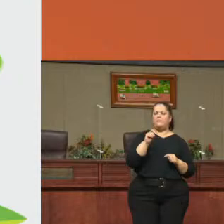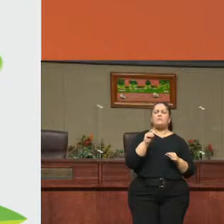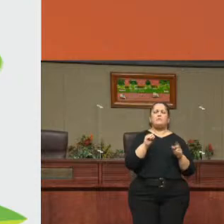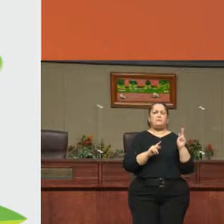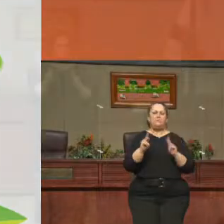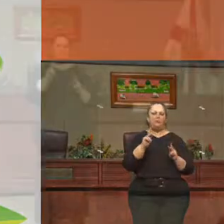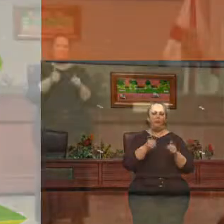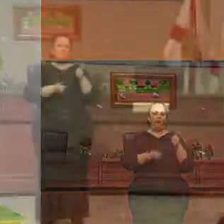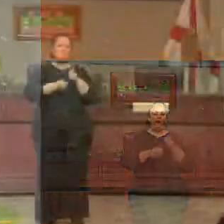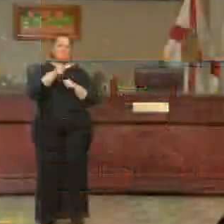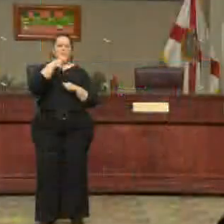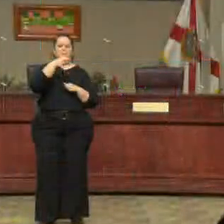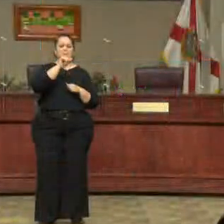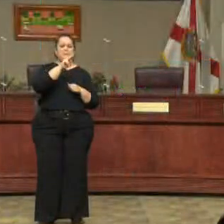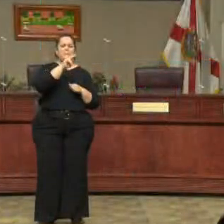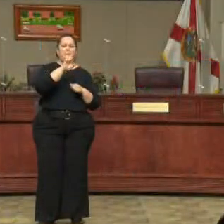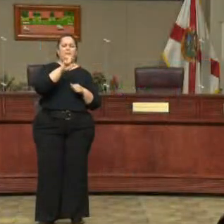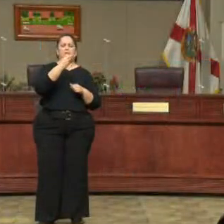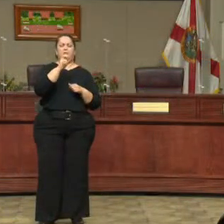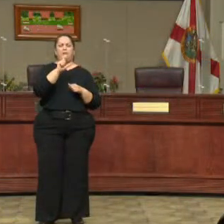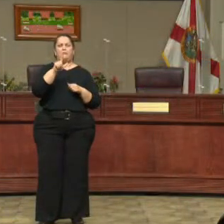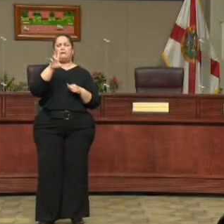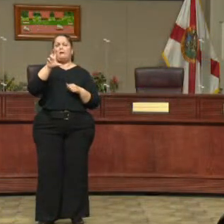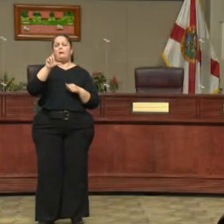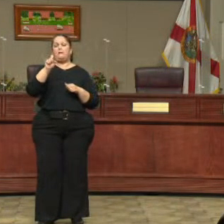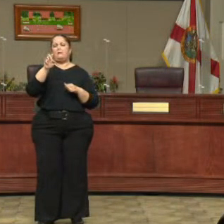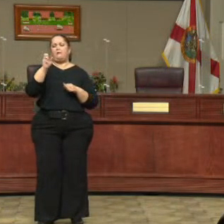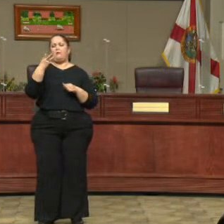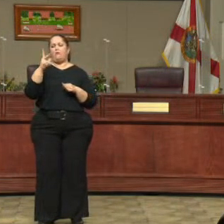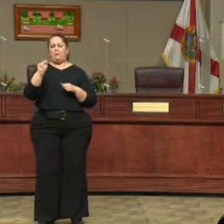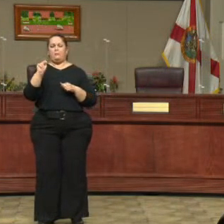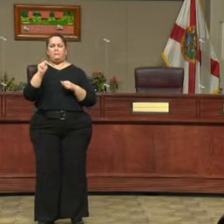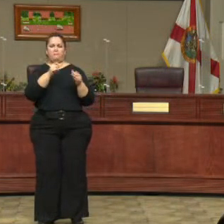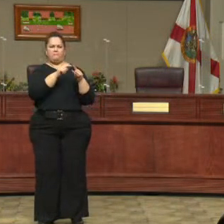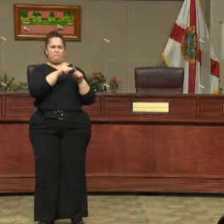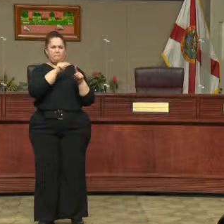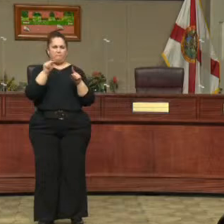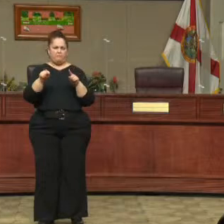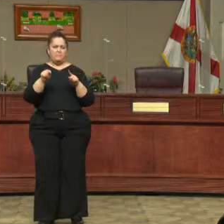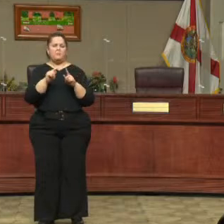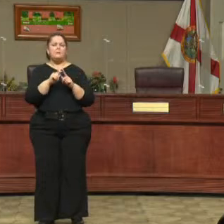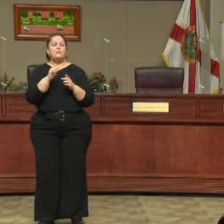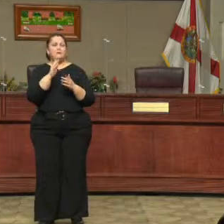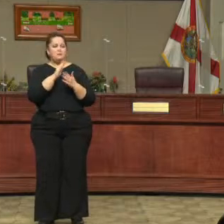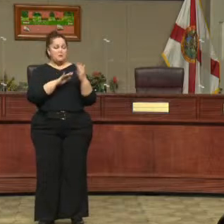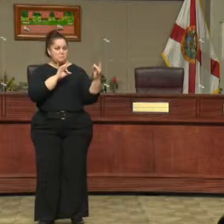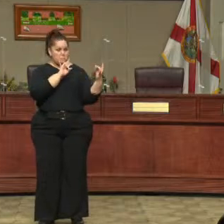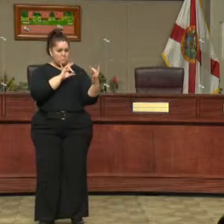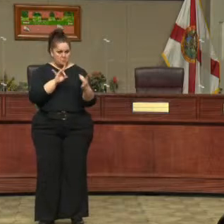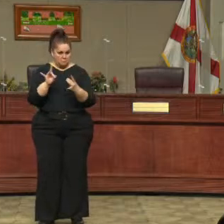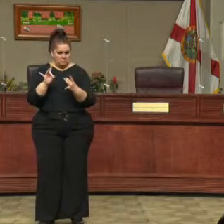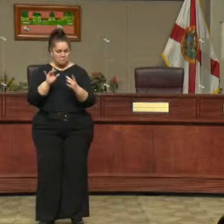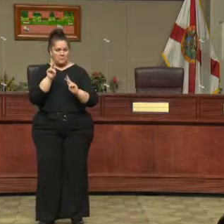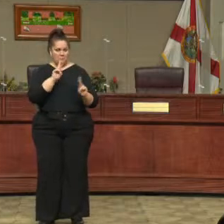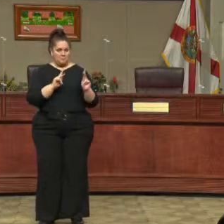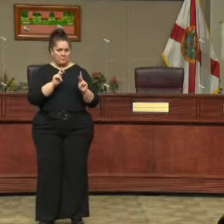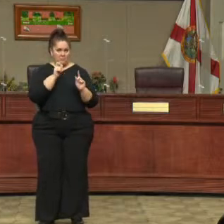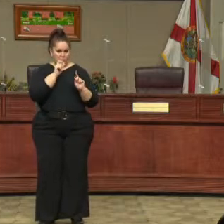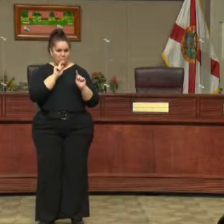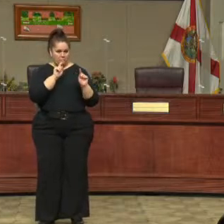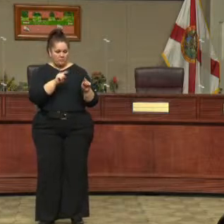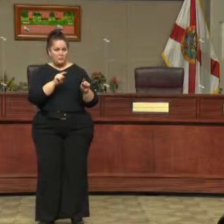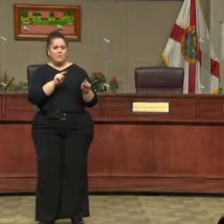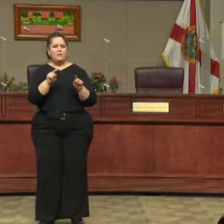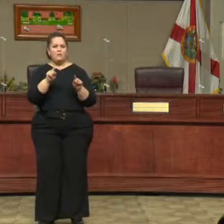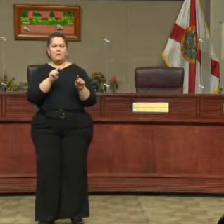and Lockhart areas. We received positive feedback from those who have been visited and plan to continue to